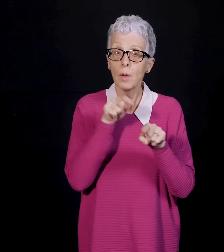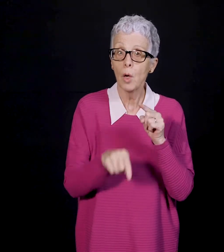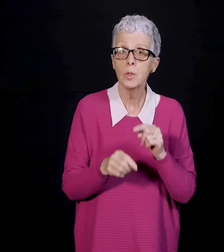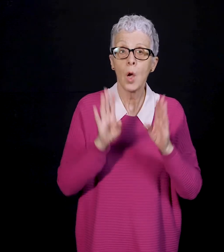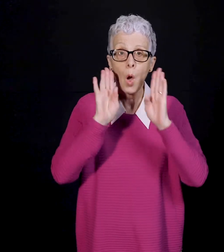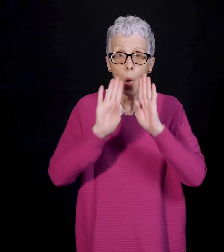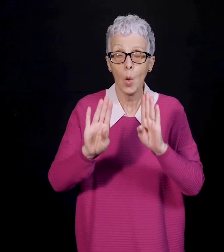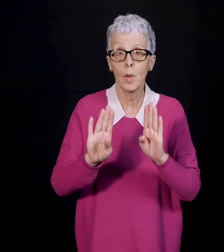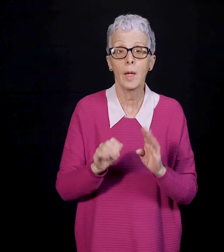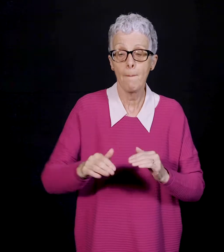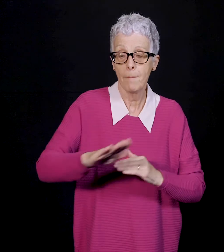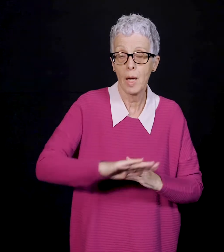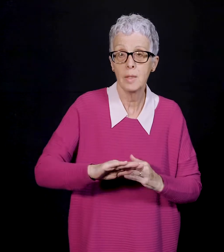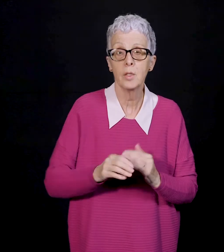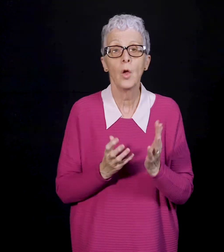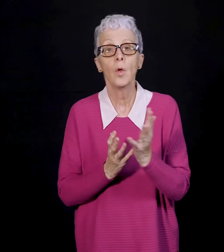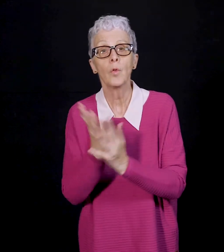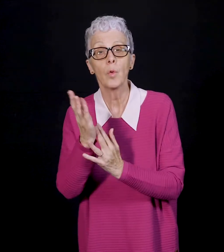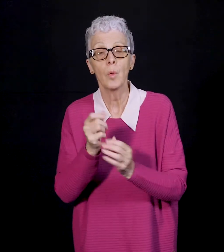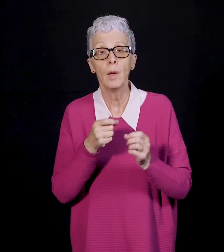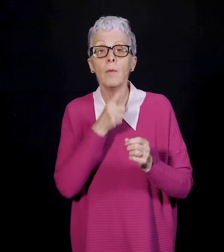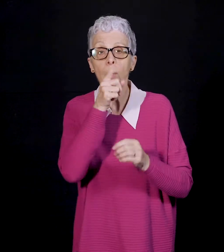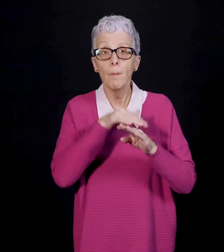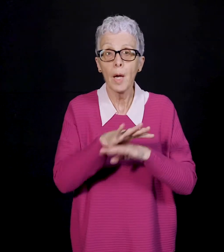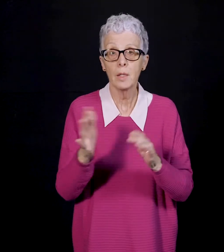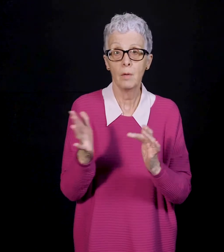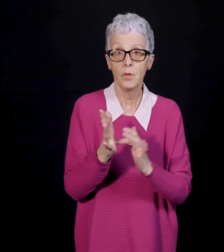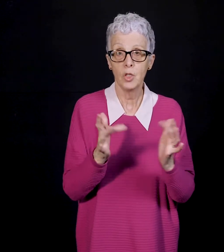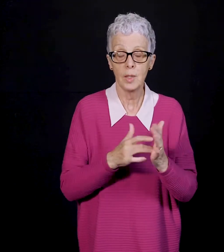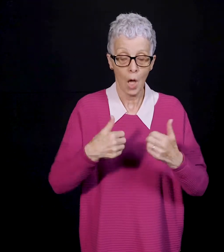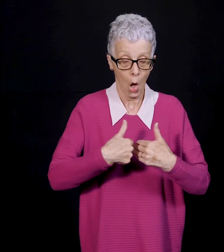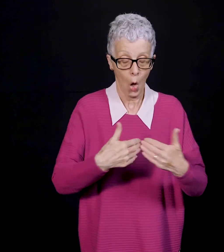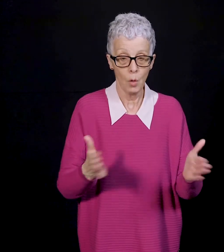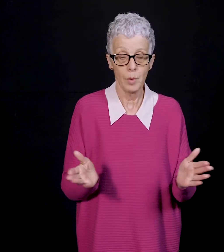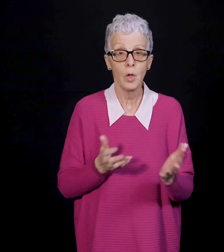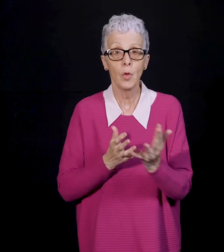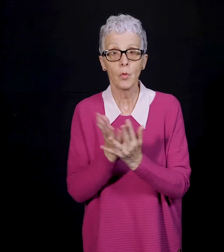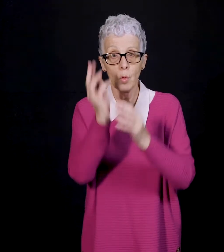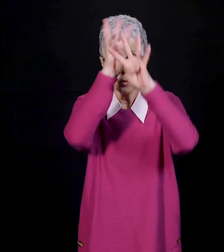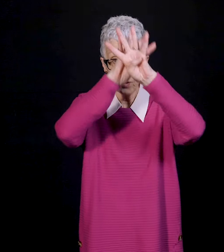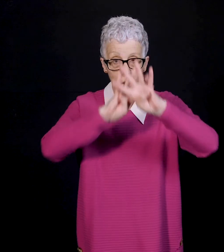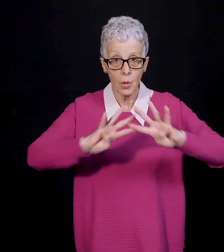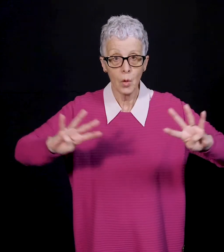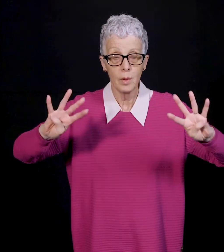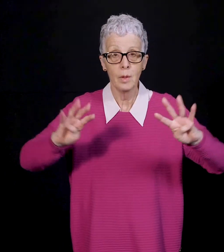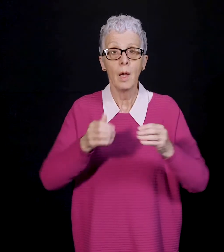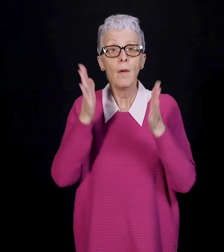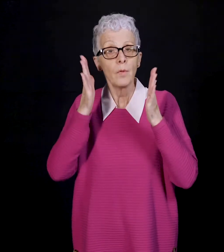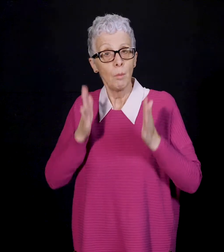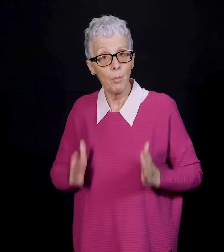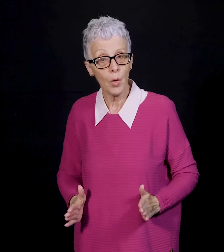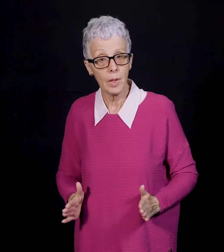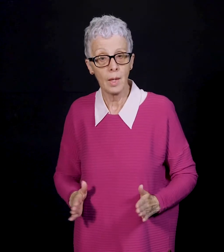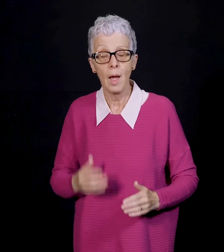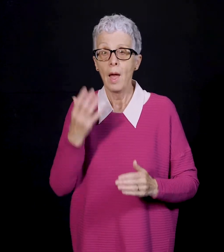by the blood of Jesus, by a new and living way opened for us through the curtain," that is his body, "and since we